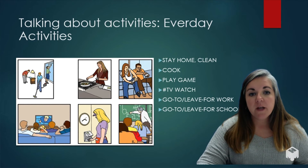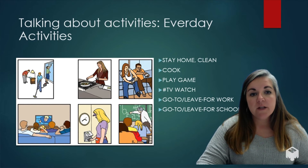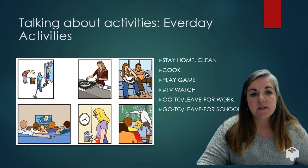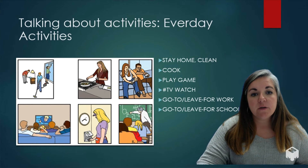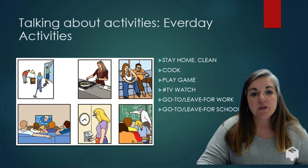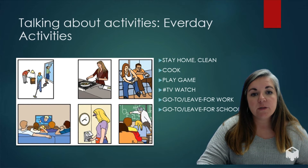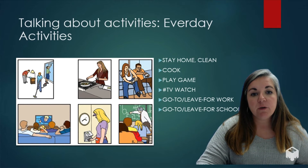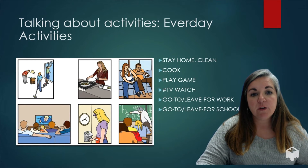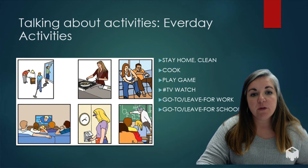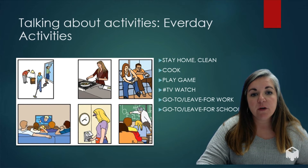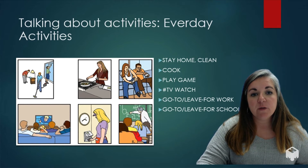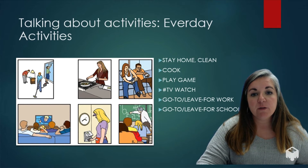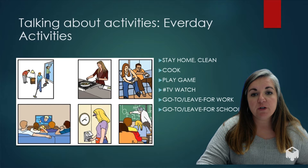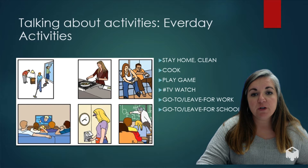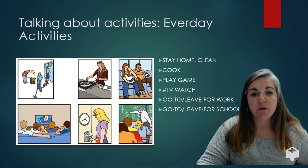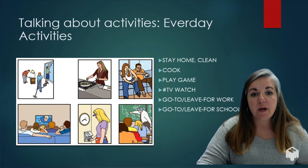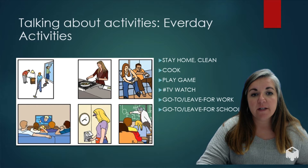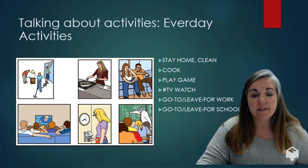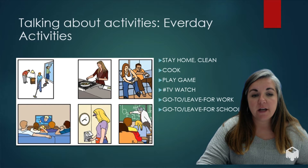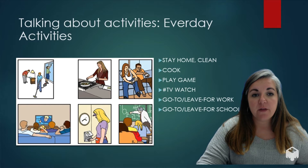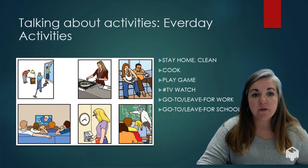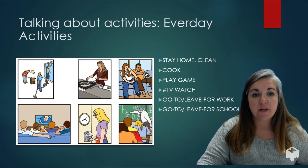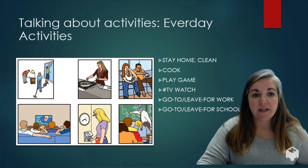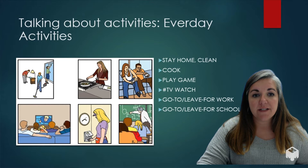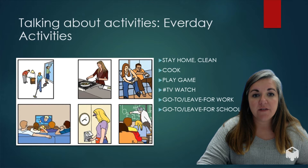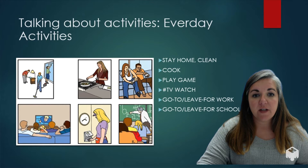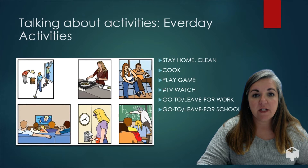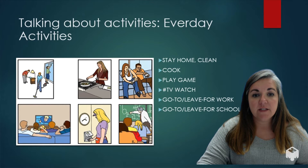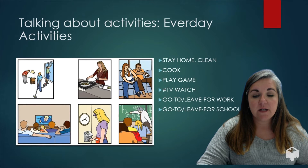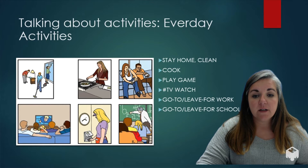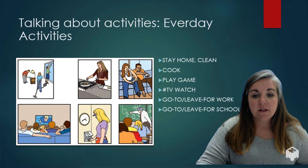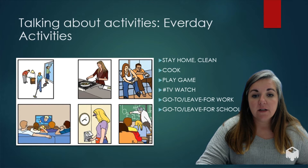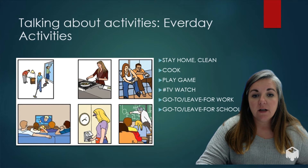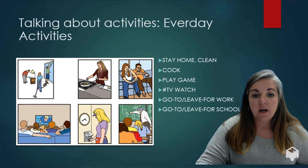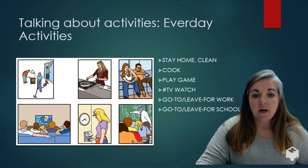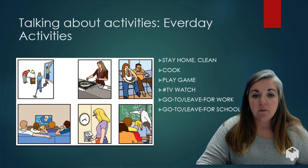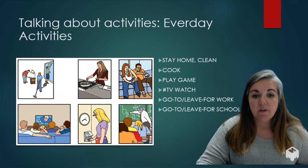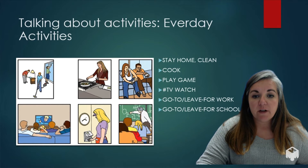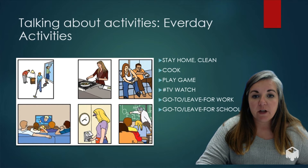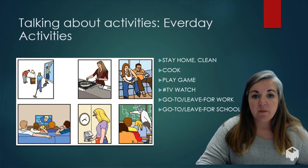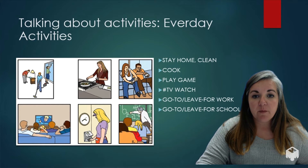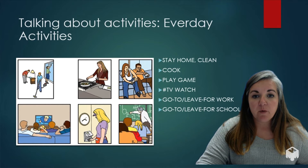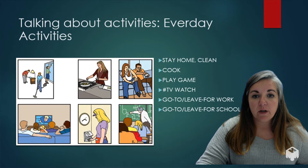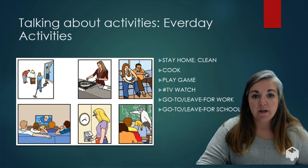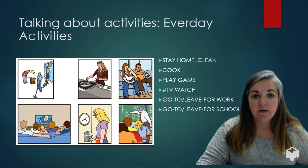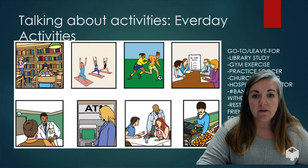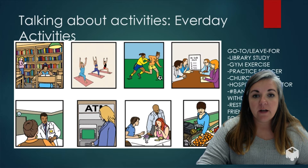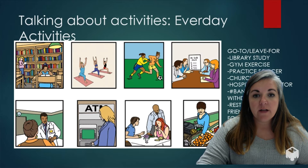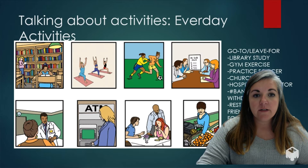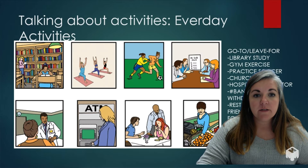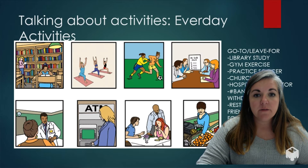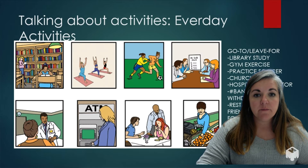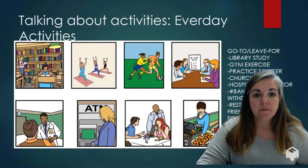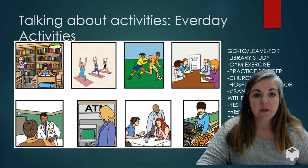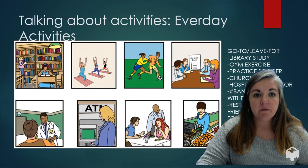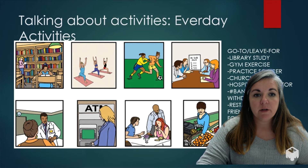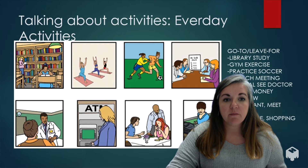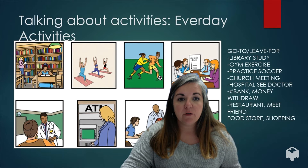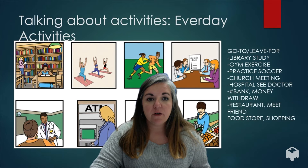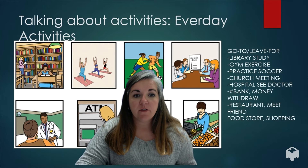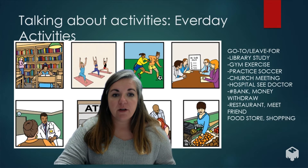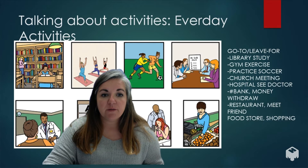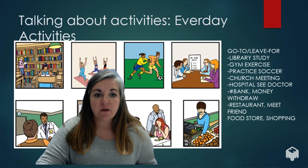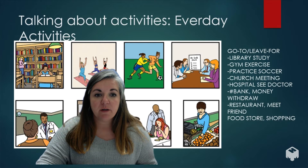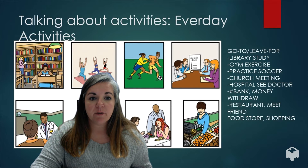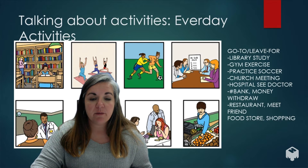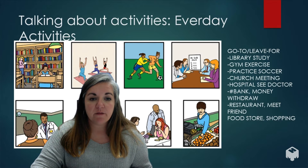Okay, so just review those. Make sure you know how to sign those activities. We've got a couple more here next. I'm going